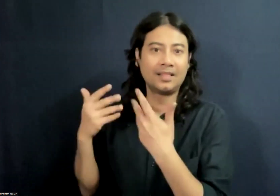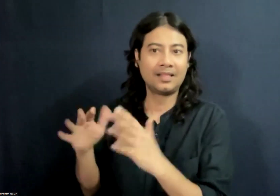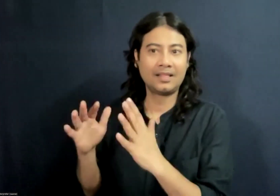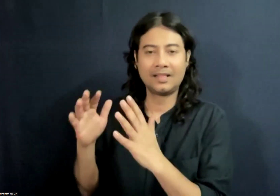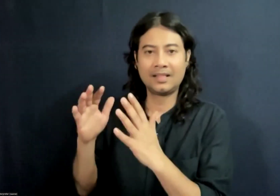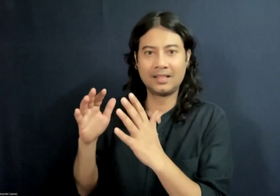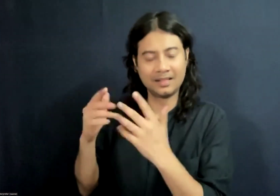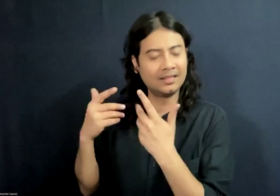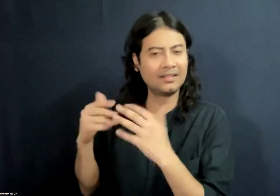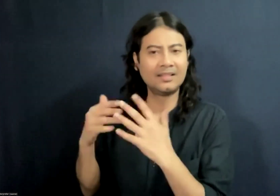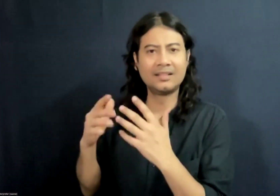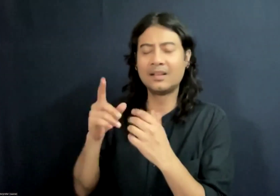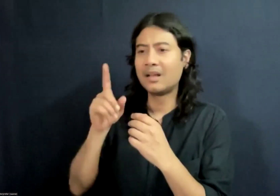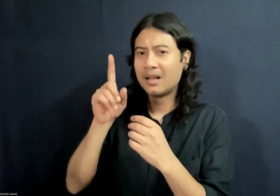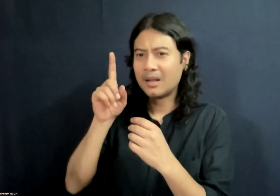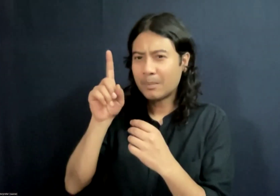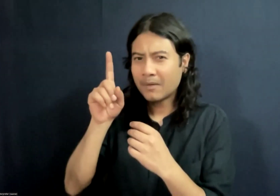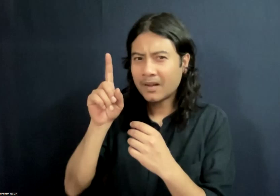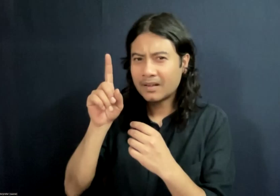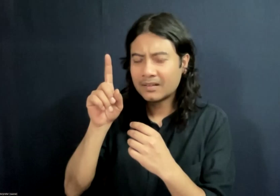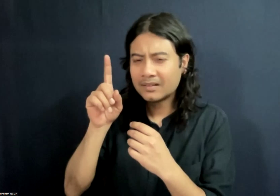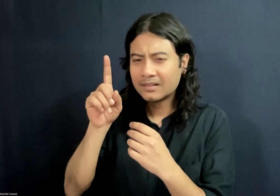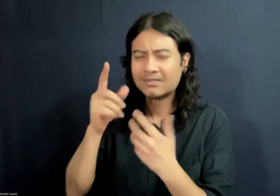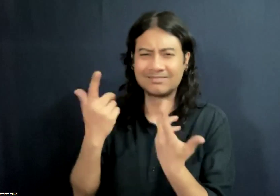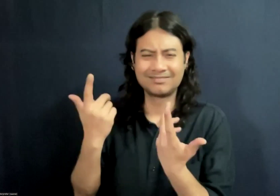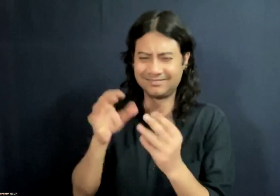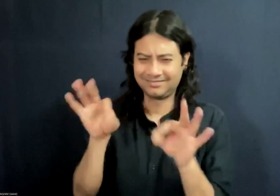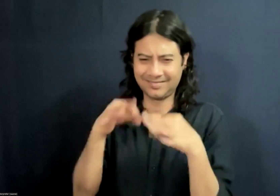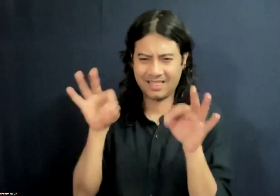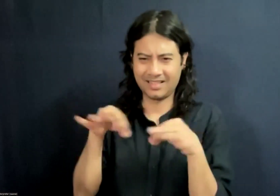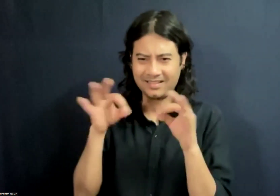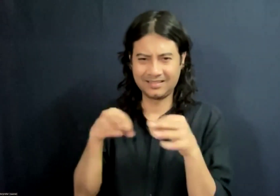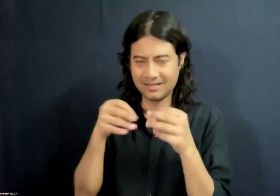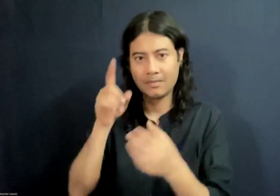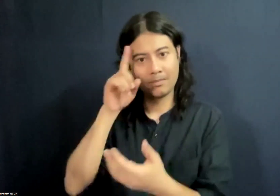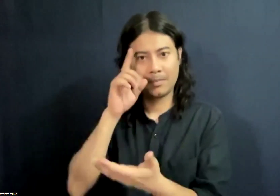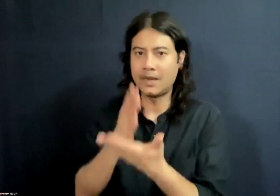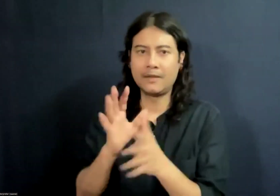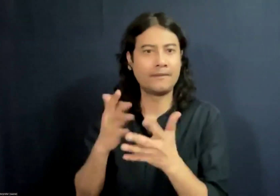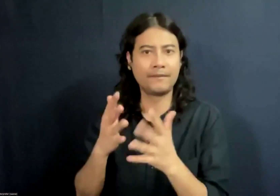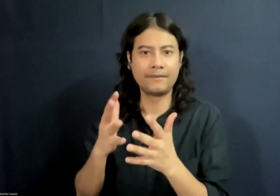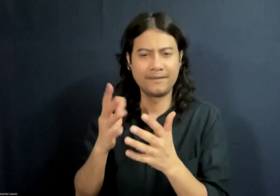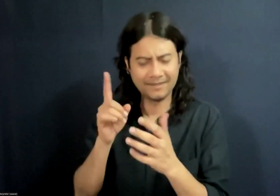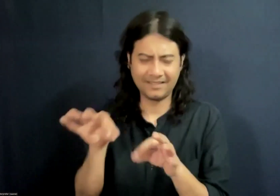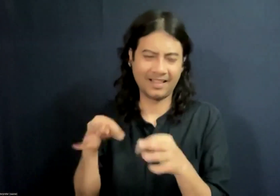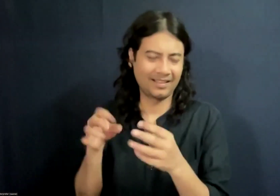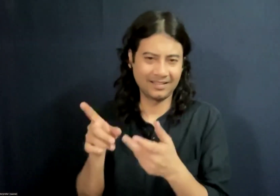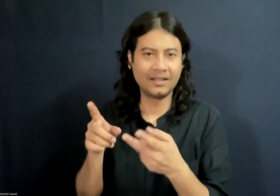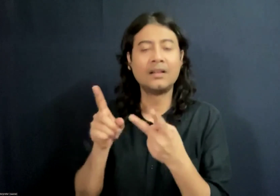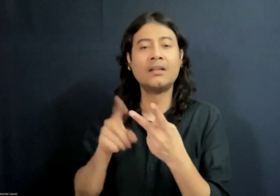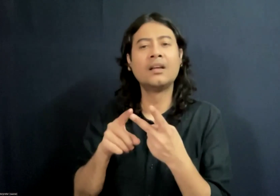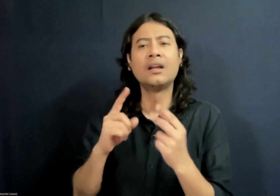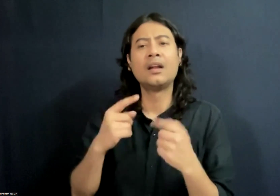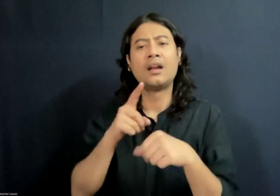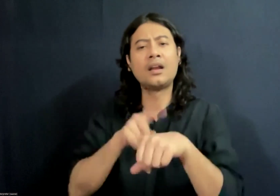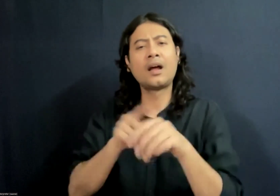he just does not believe in God. He's like an atheist. He is always either sleeping.